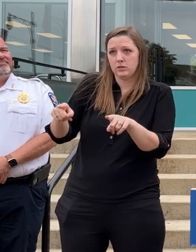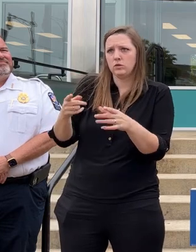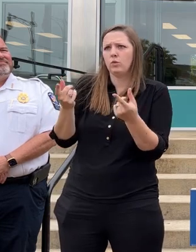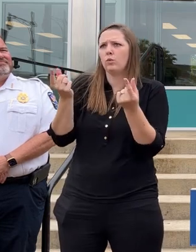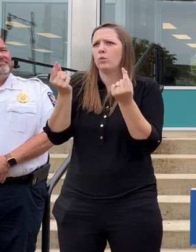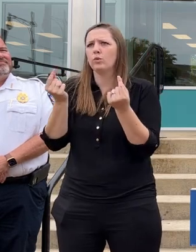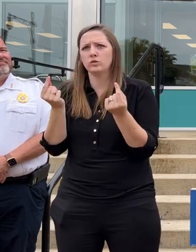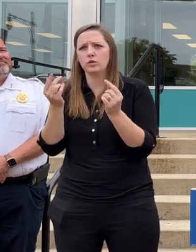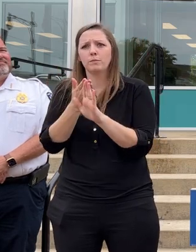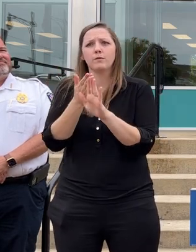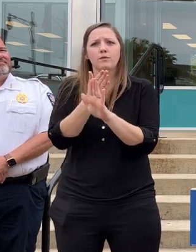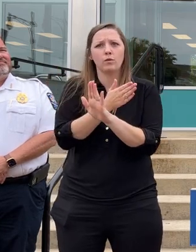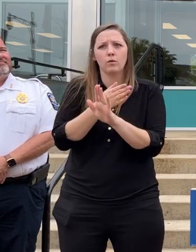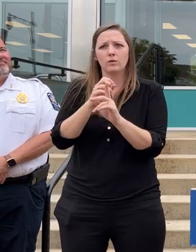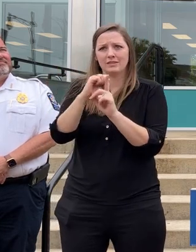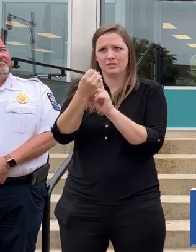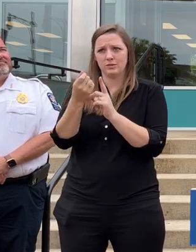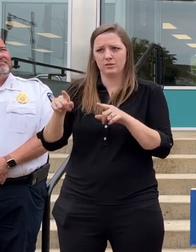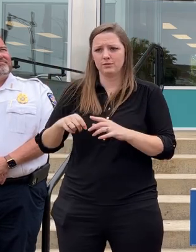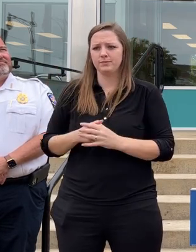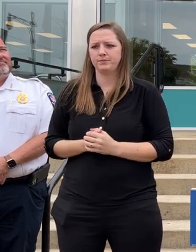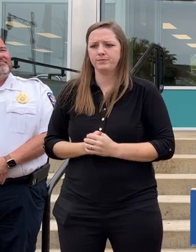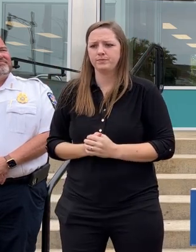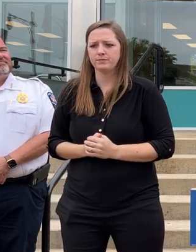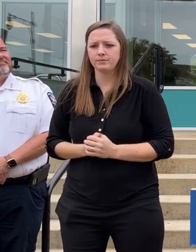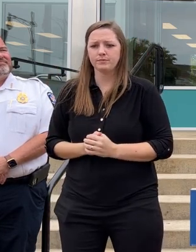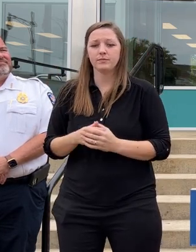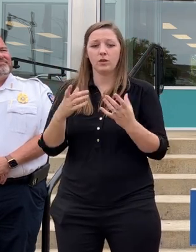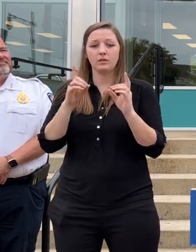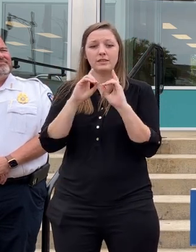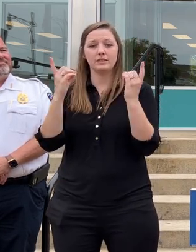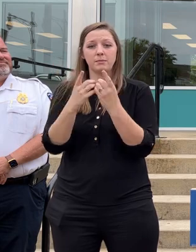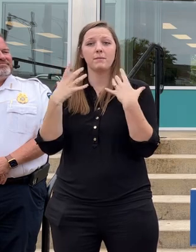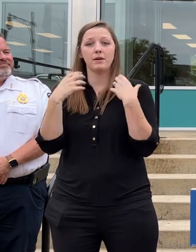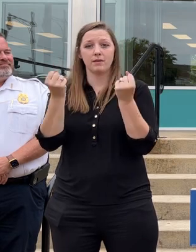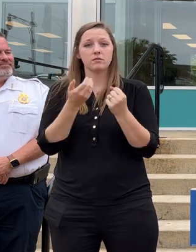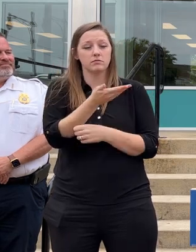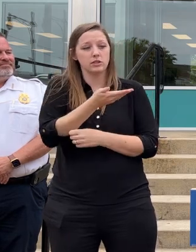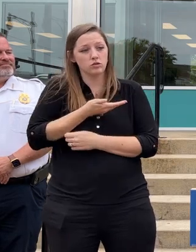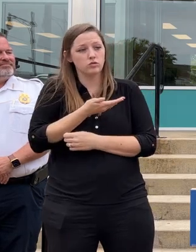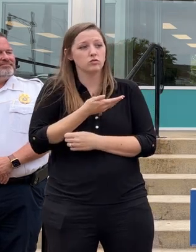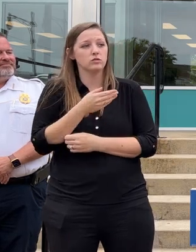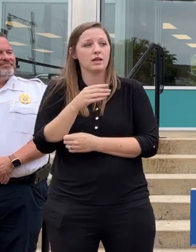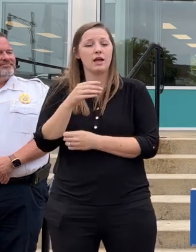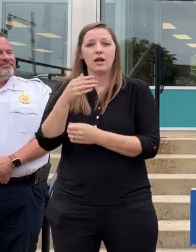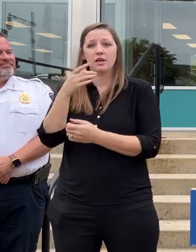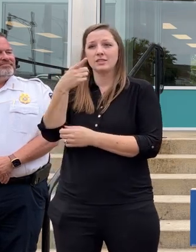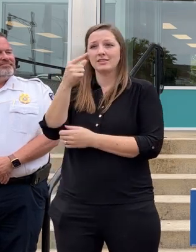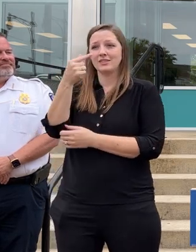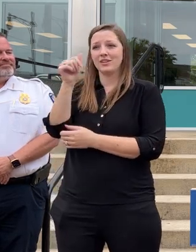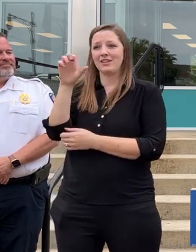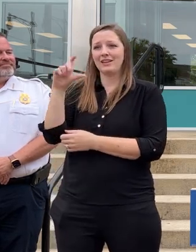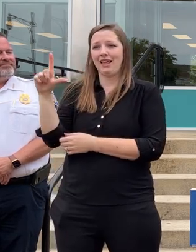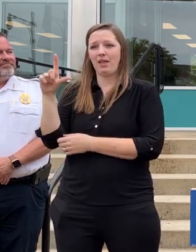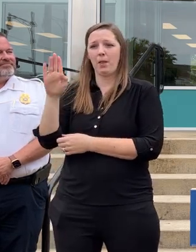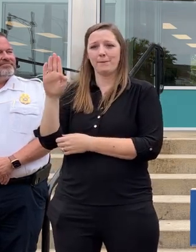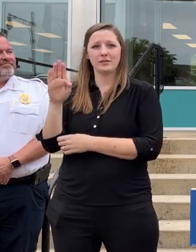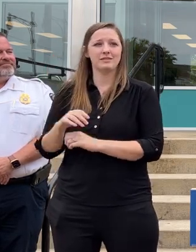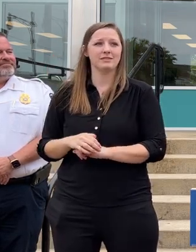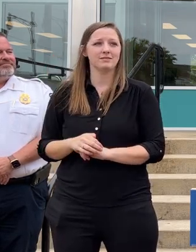And the Department of Health takes the lead on that. So at this time, I'd like to introduce our Health Commissioner, Dr. Gail Burstein, to talk a little bit more about